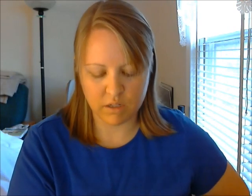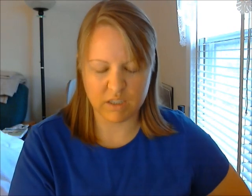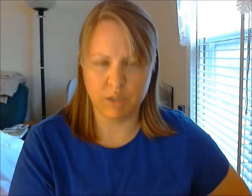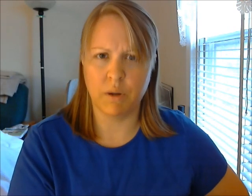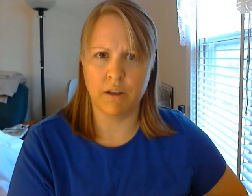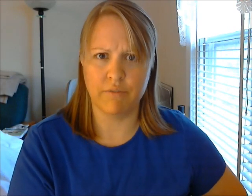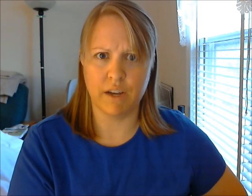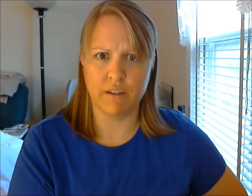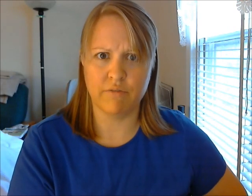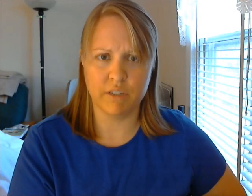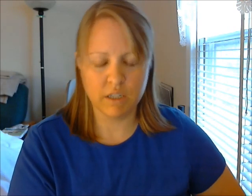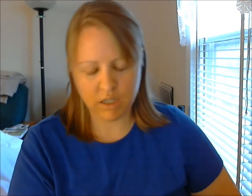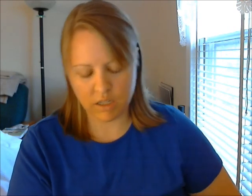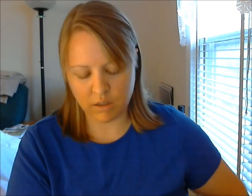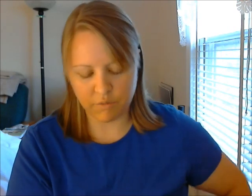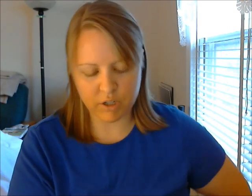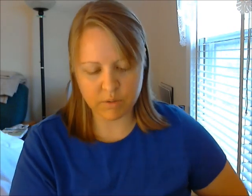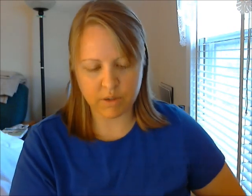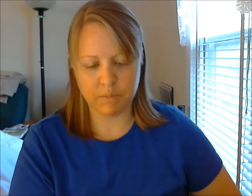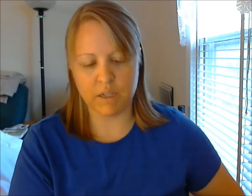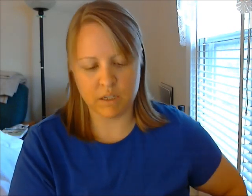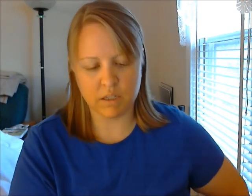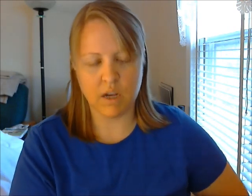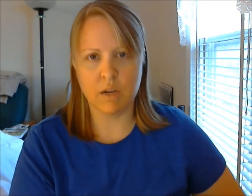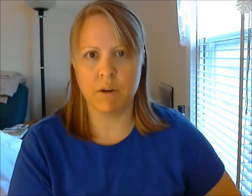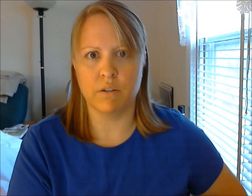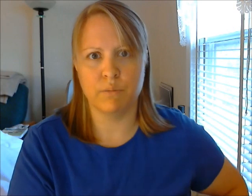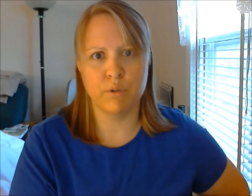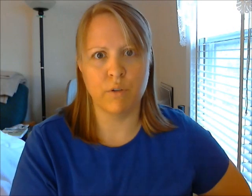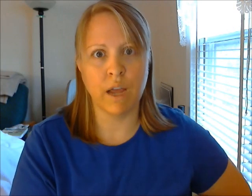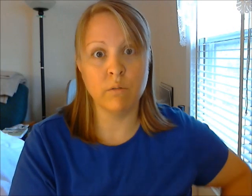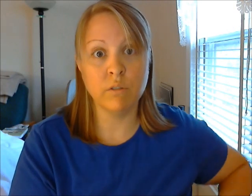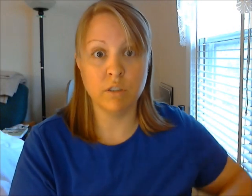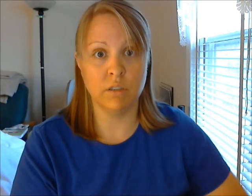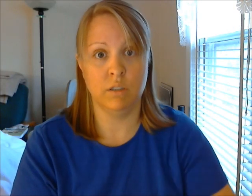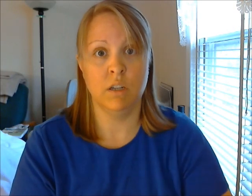actually probably five. The first one I'm going to talk about is pronouns,